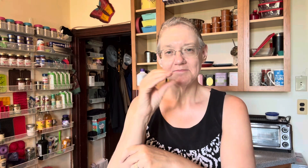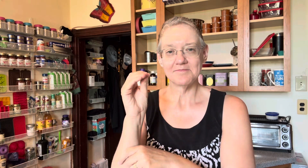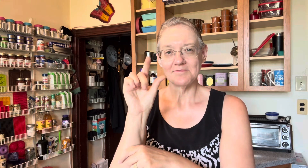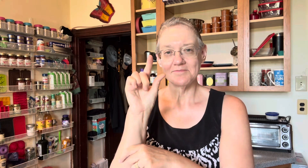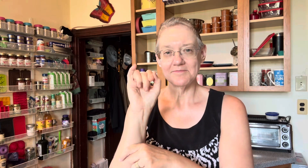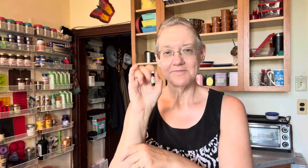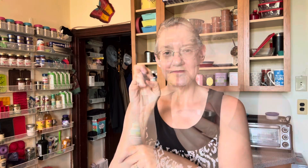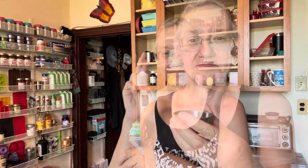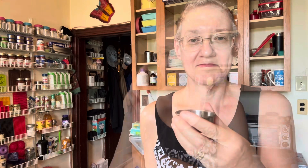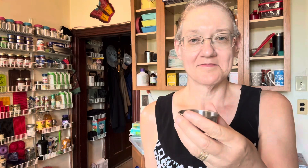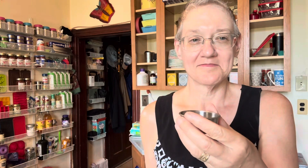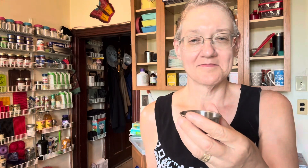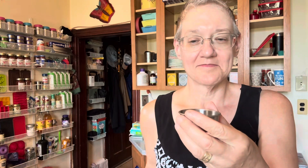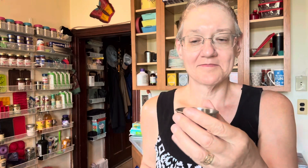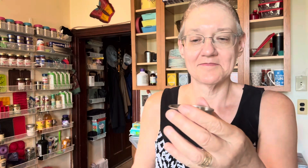the supplements.